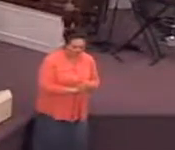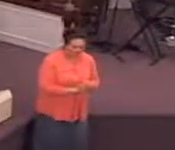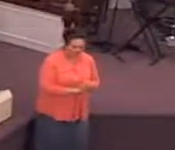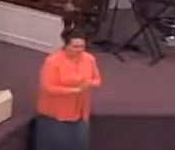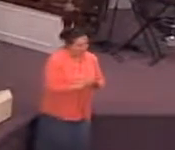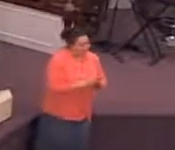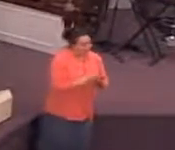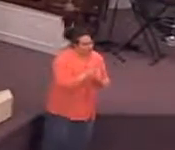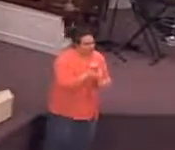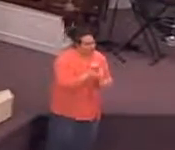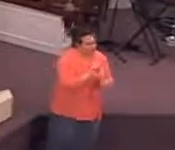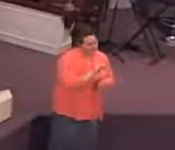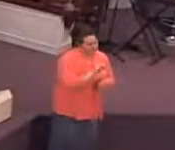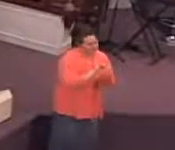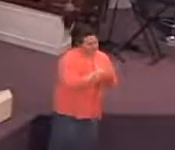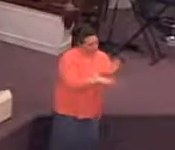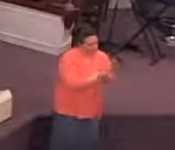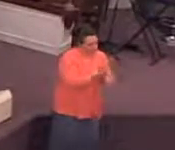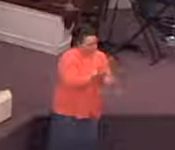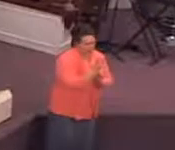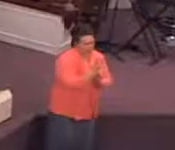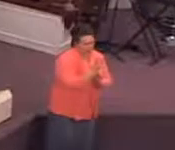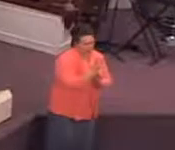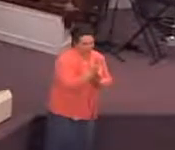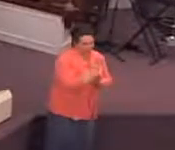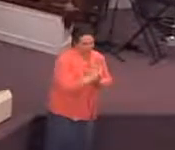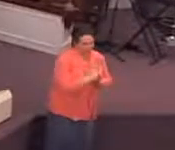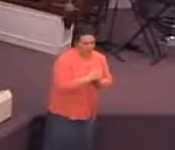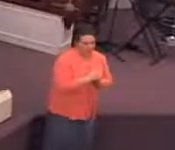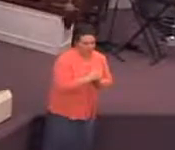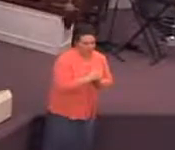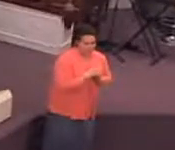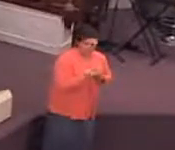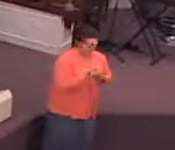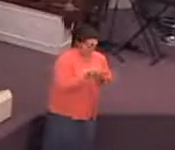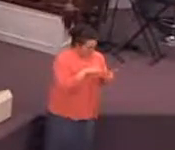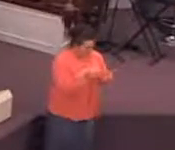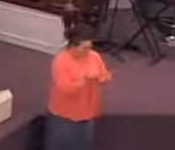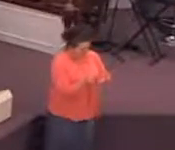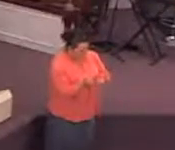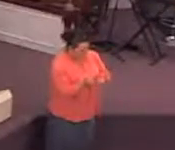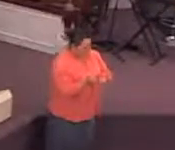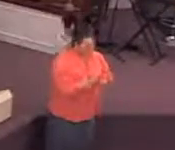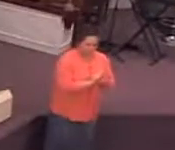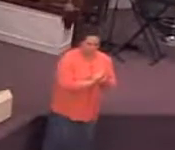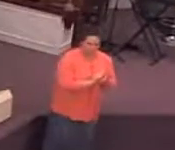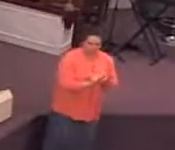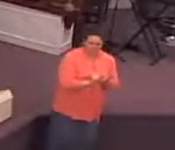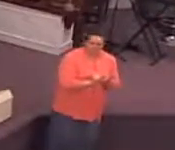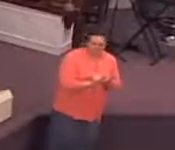1 Timothy chapter 2. I'm going to read a few verses here.